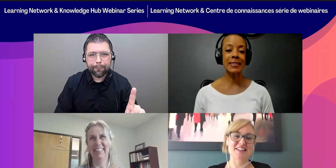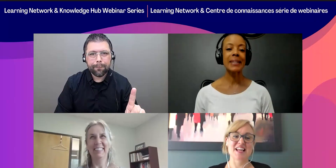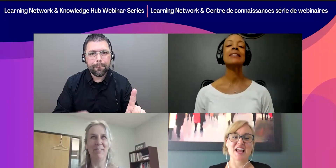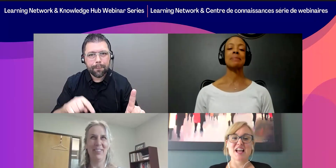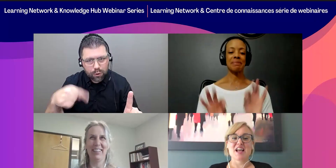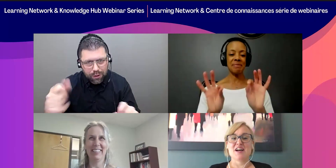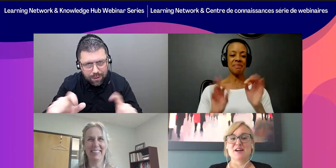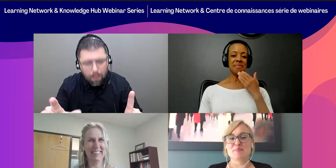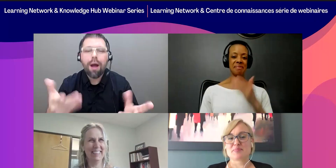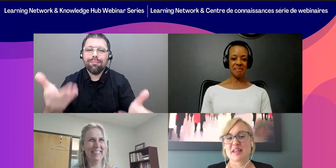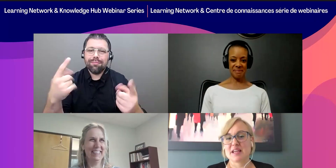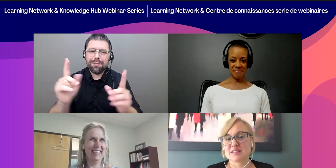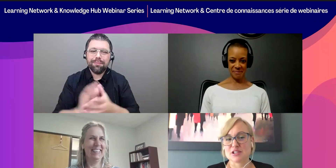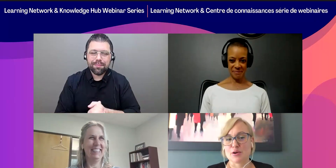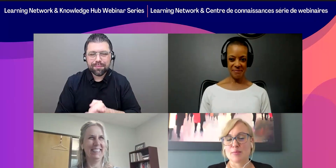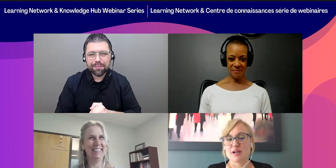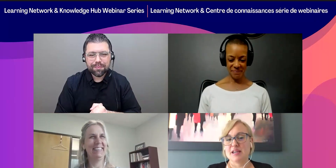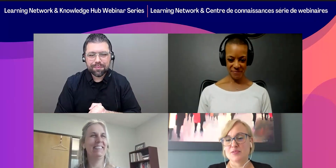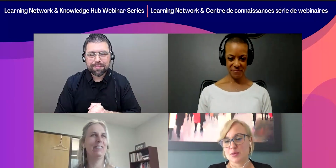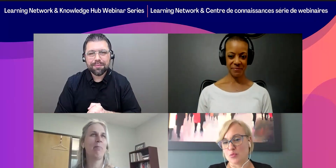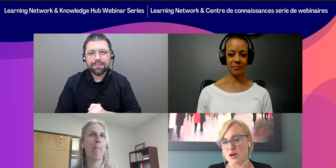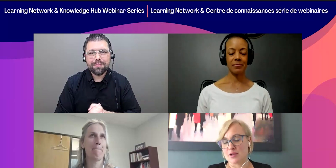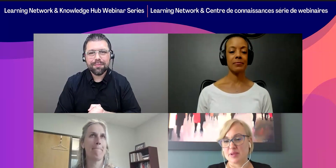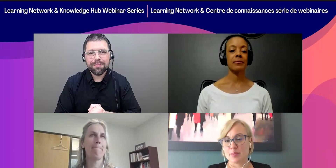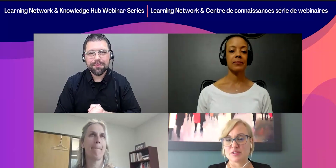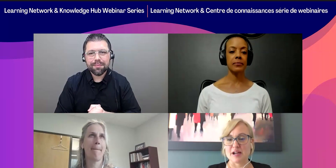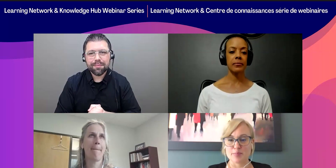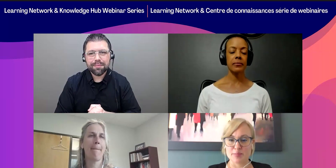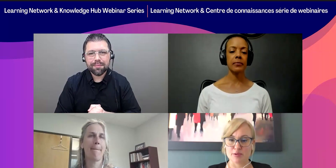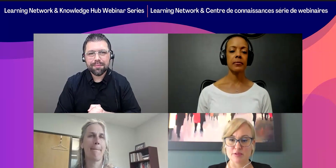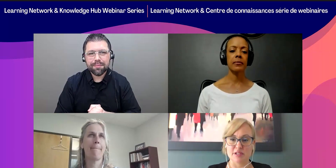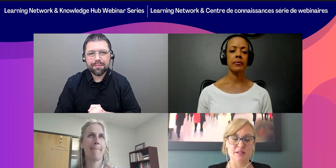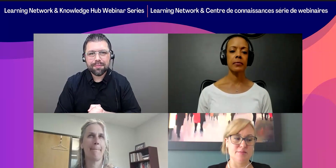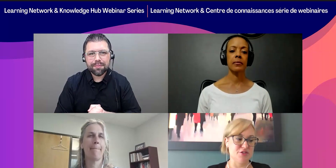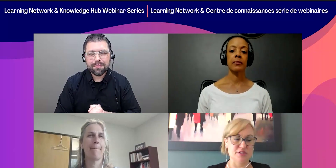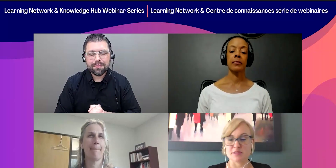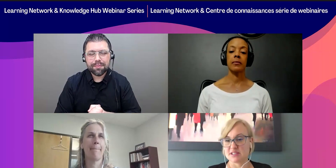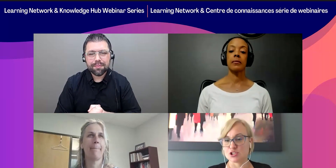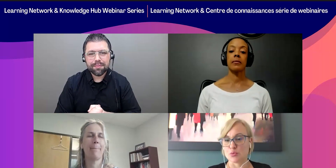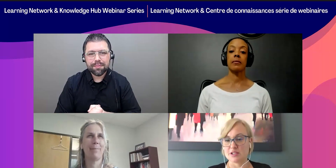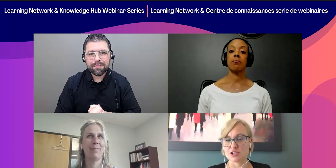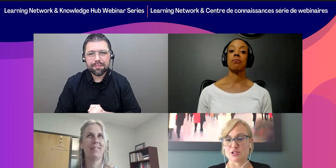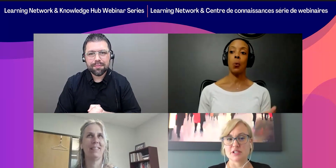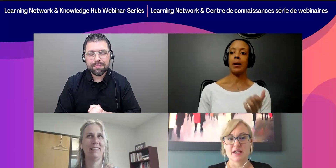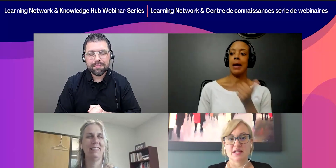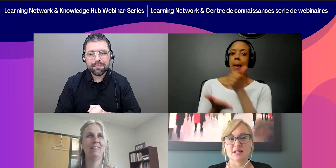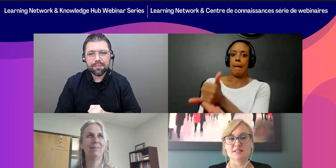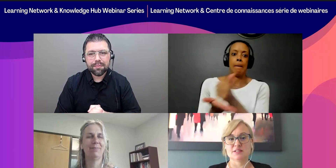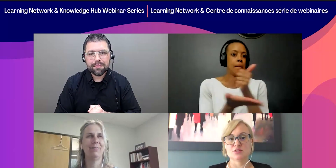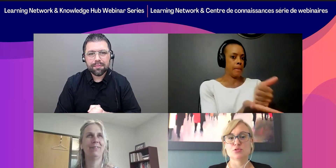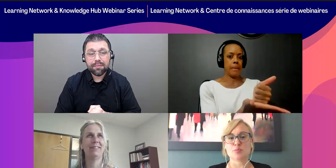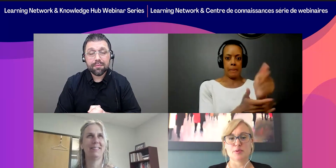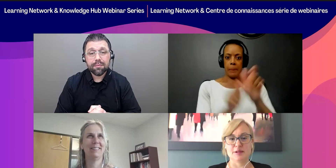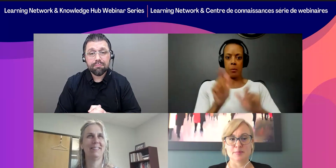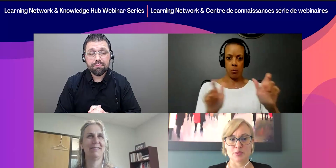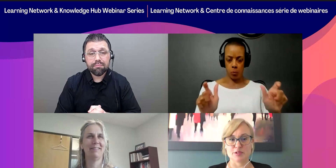Okay, There we perfect. go. Perfect. So if we want to be able to help people in mistreatment situation, it